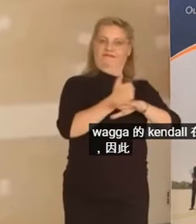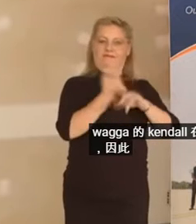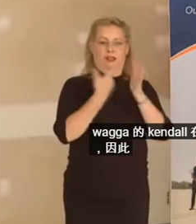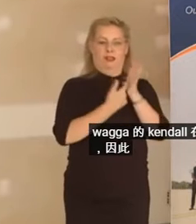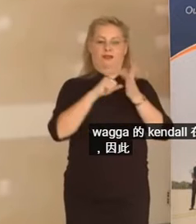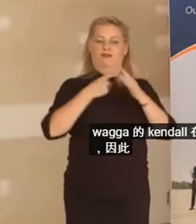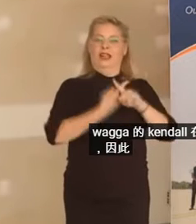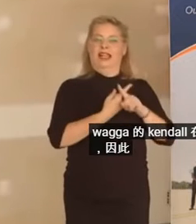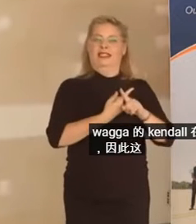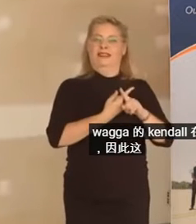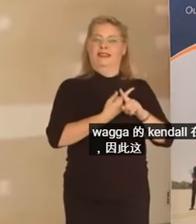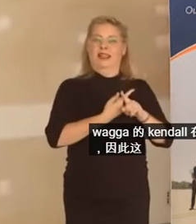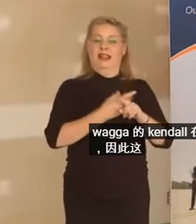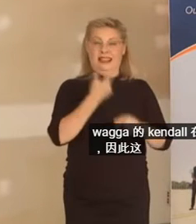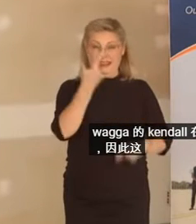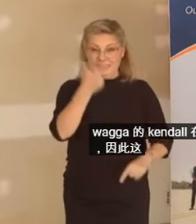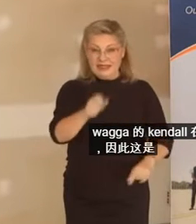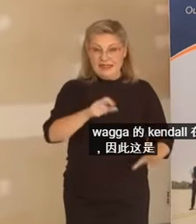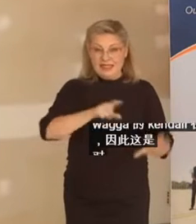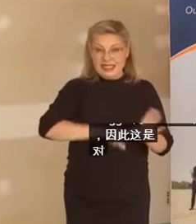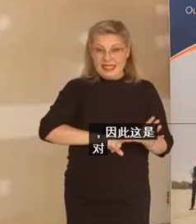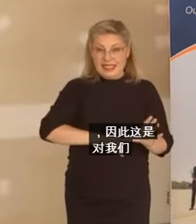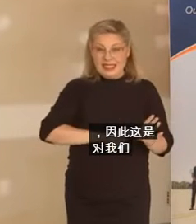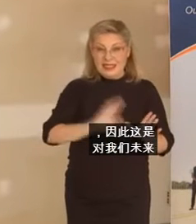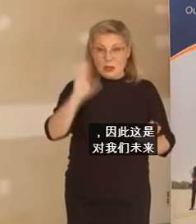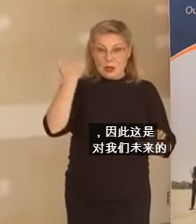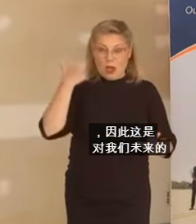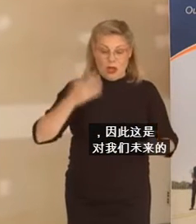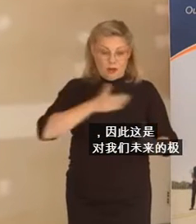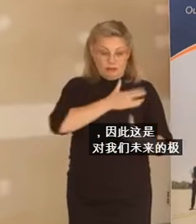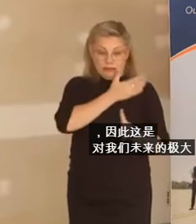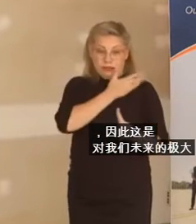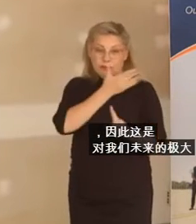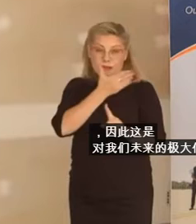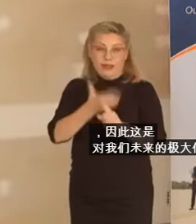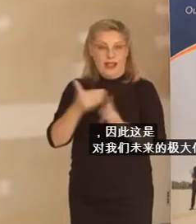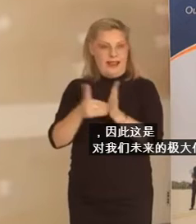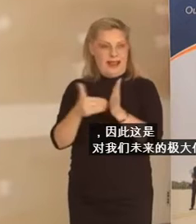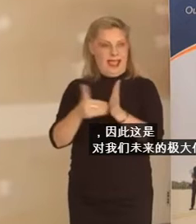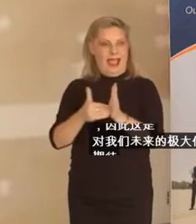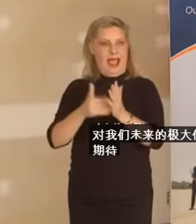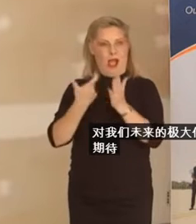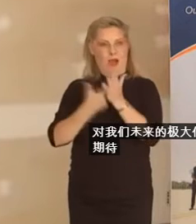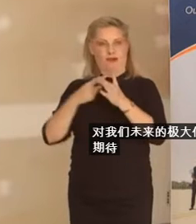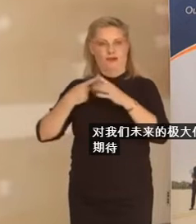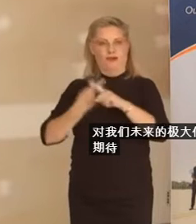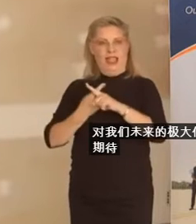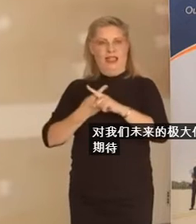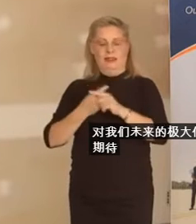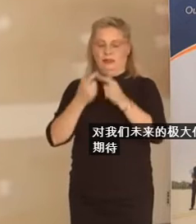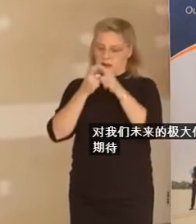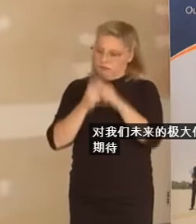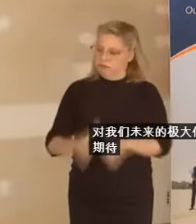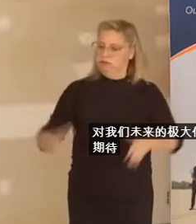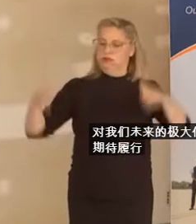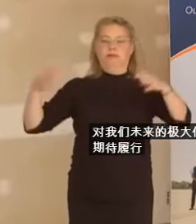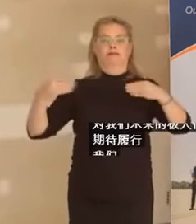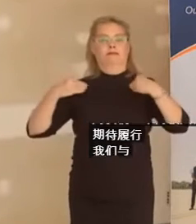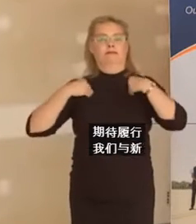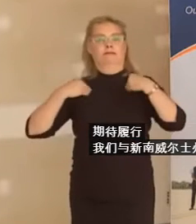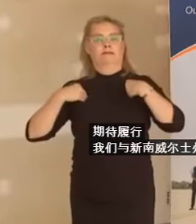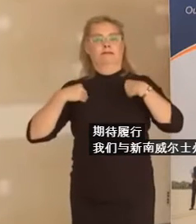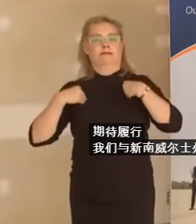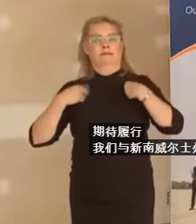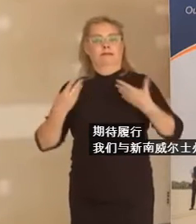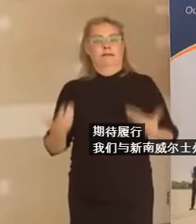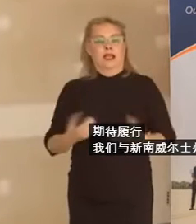years ago. And so this is a great vote of confidence in our future, and we look forward to fulfilling all the terms of